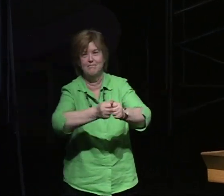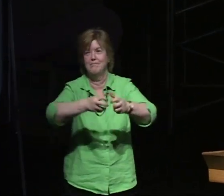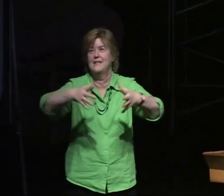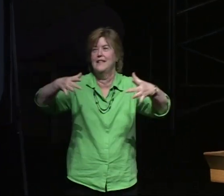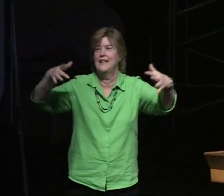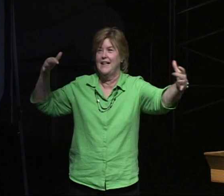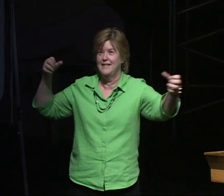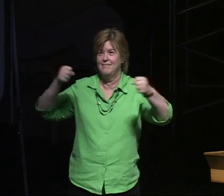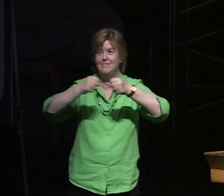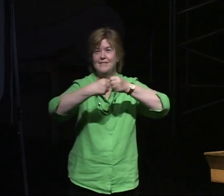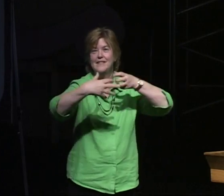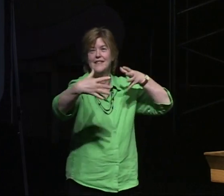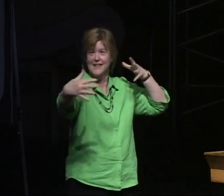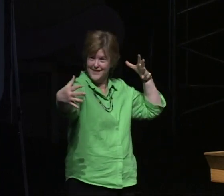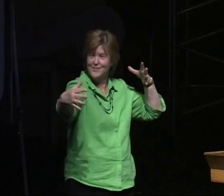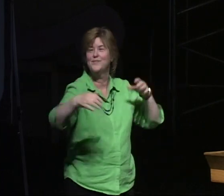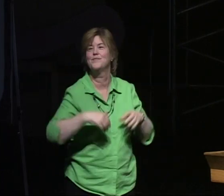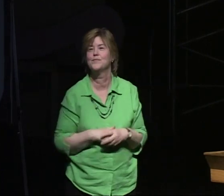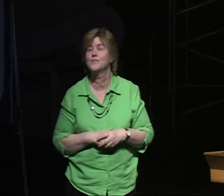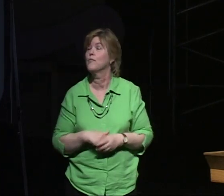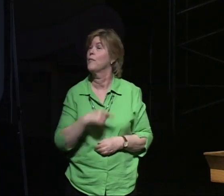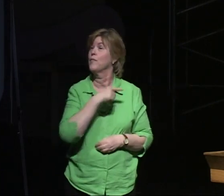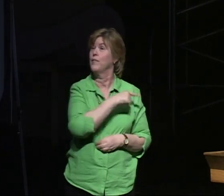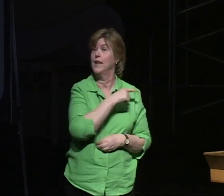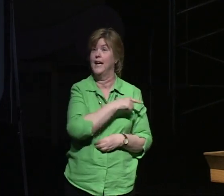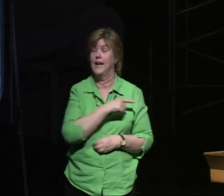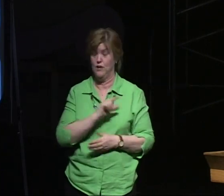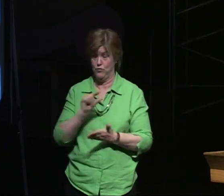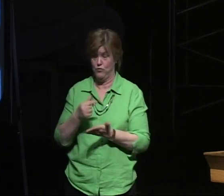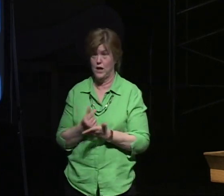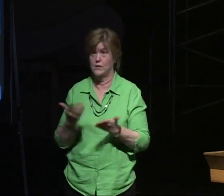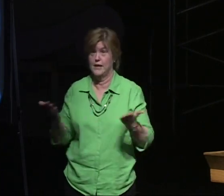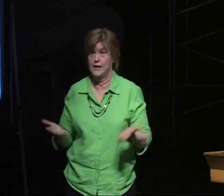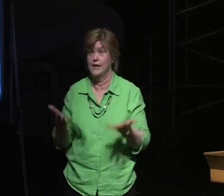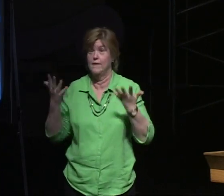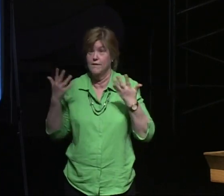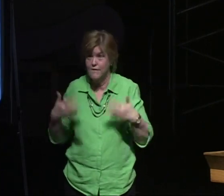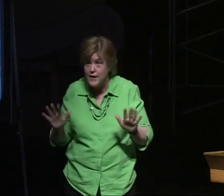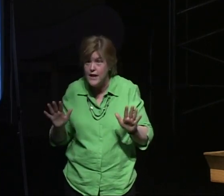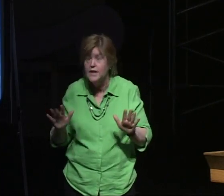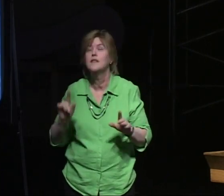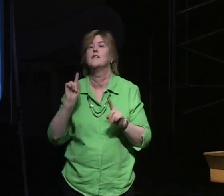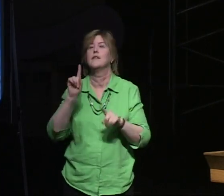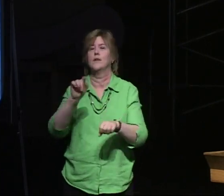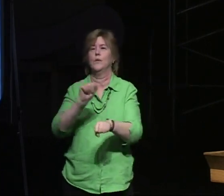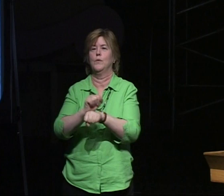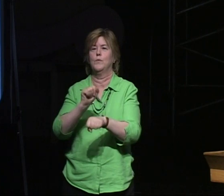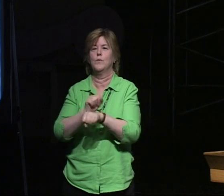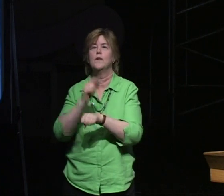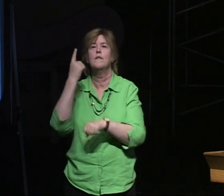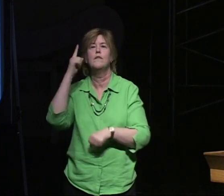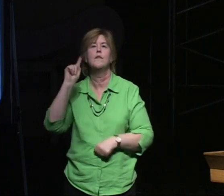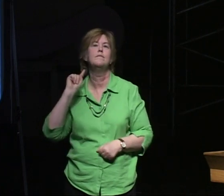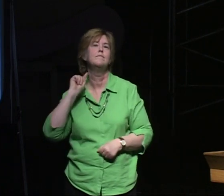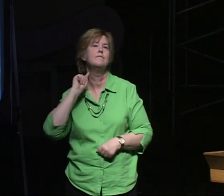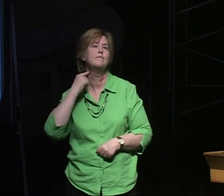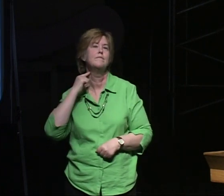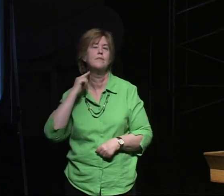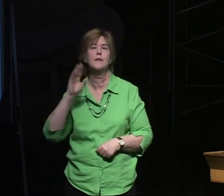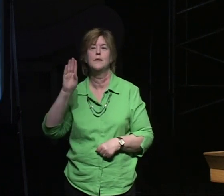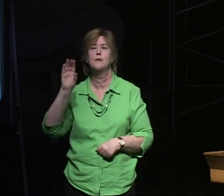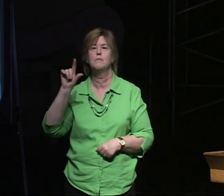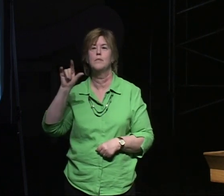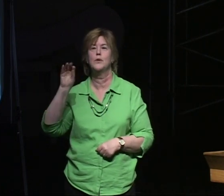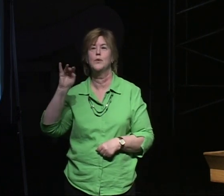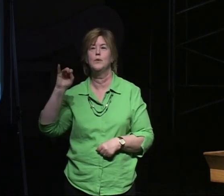He hasn't been here in the past 25 years, and he's really amazed by all the changes and the grand expansion that we've had here.